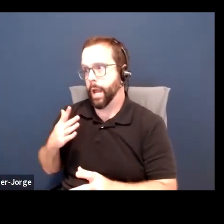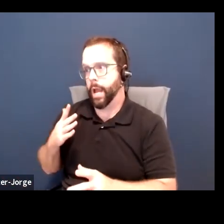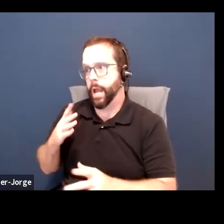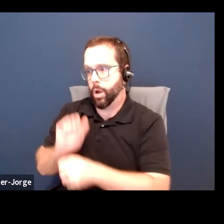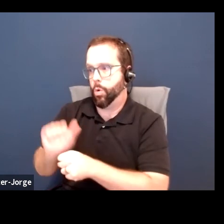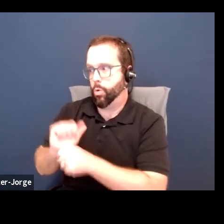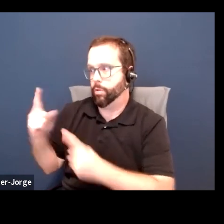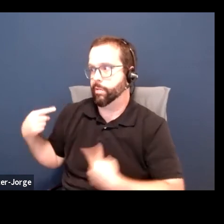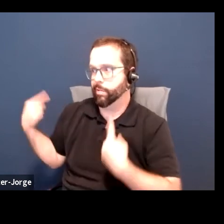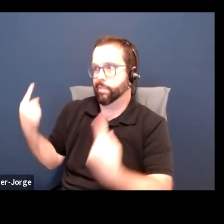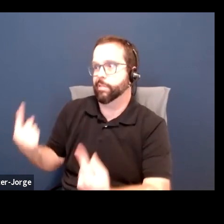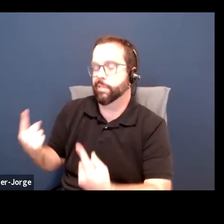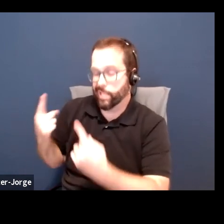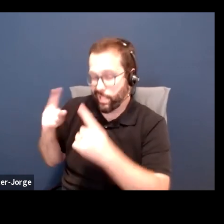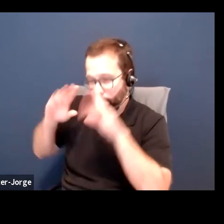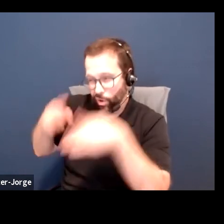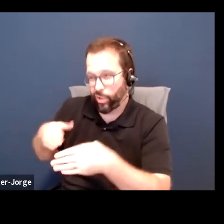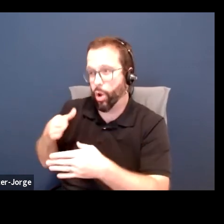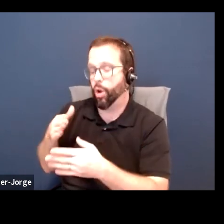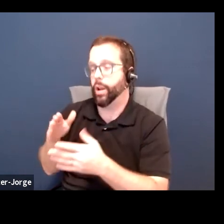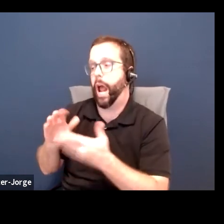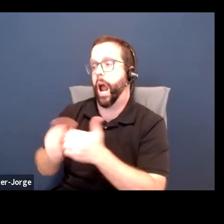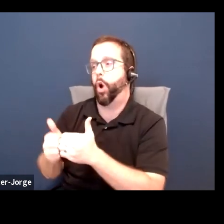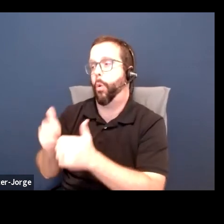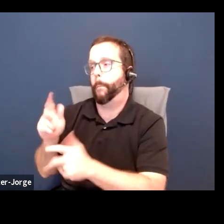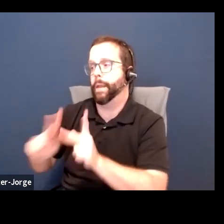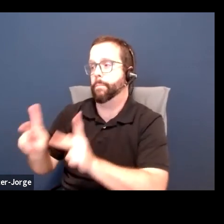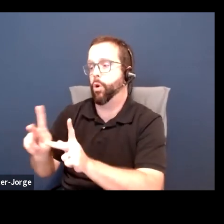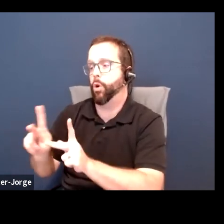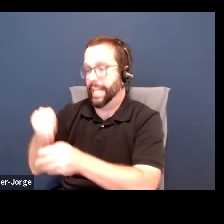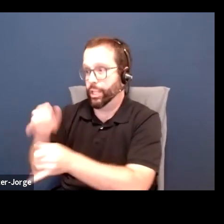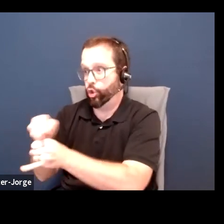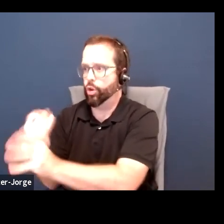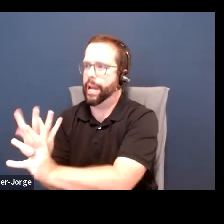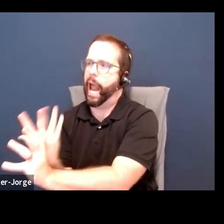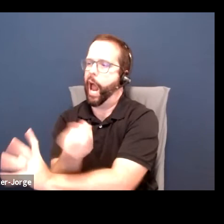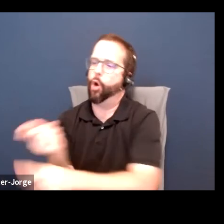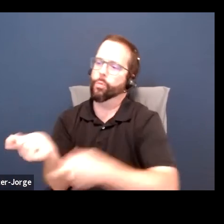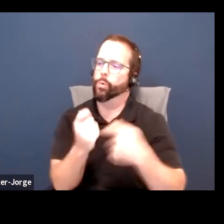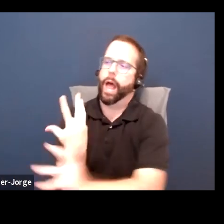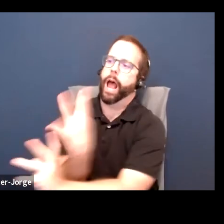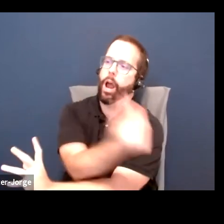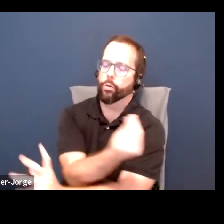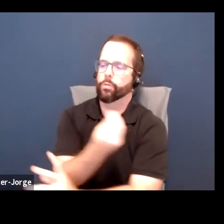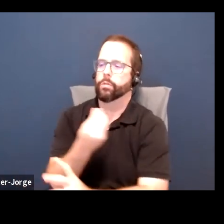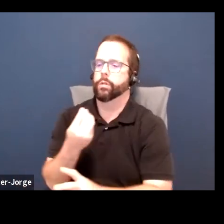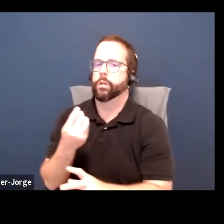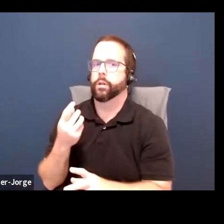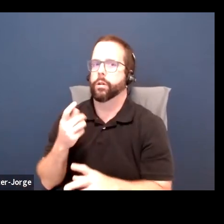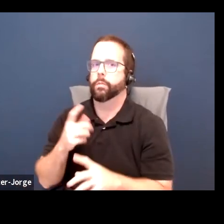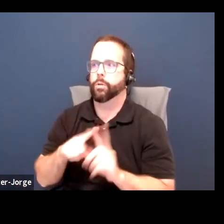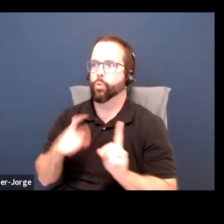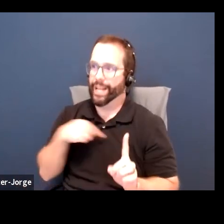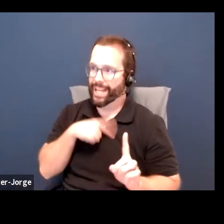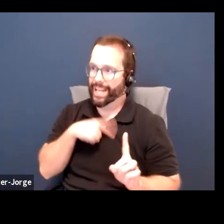get people out of institutions, but we have to have the resources on the front end to keep people from going in the first